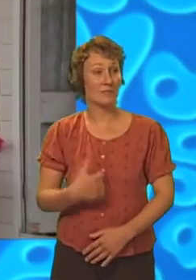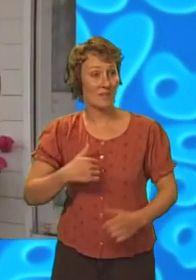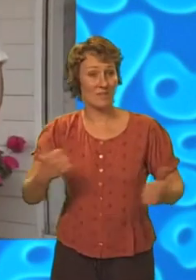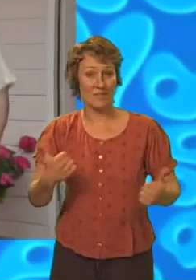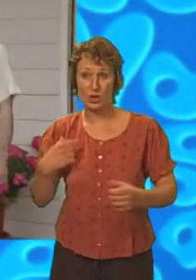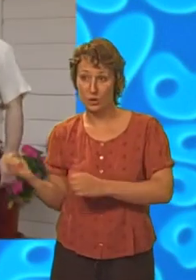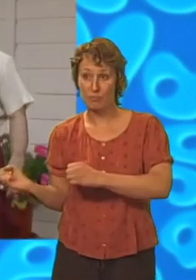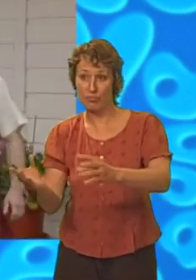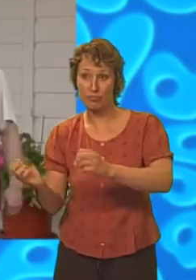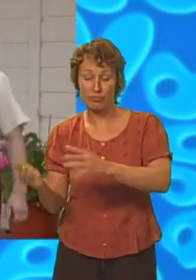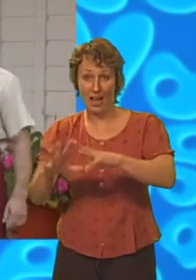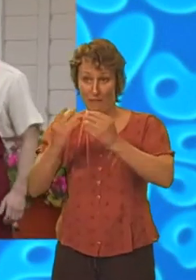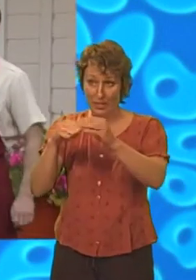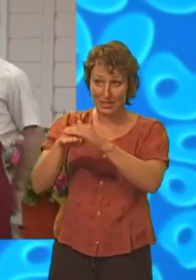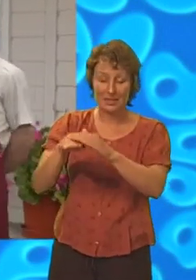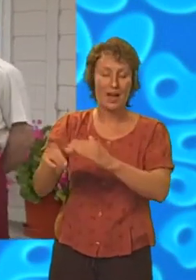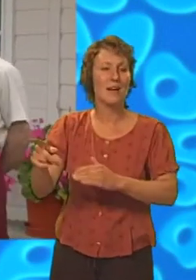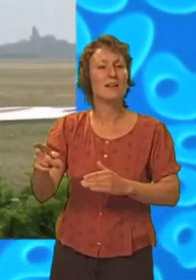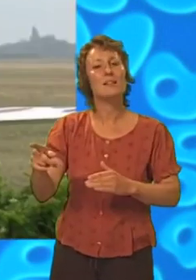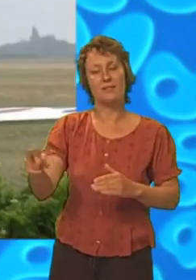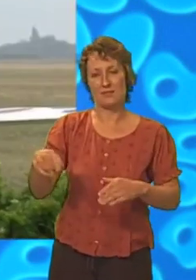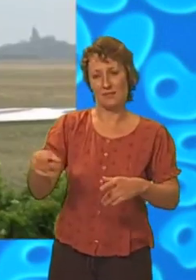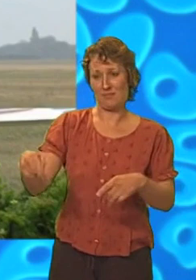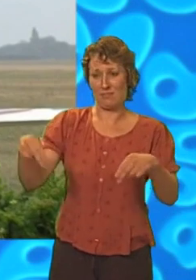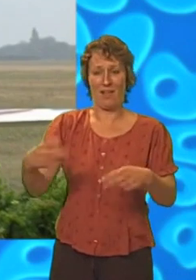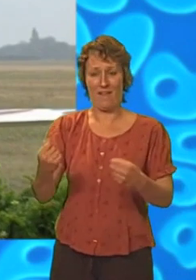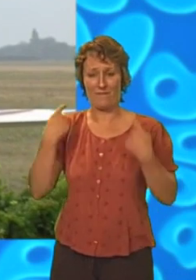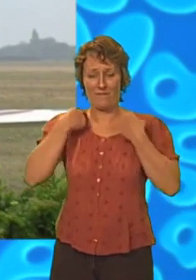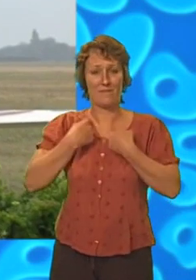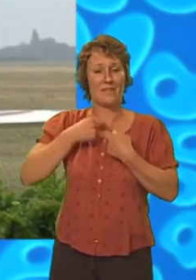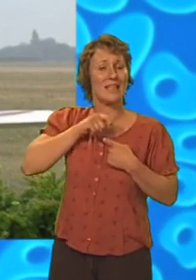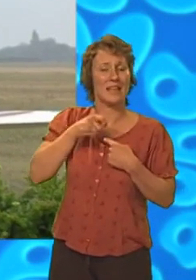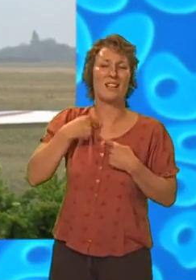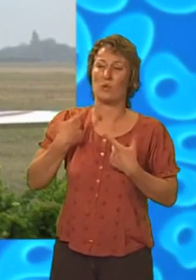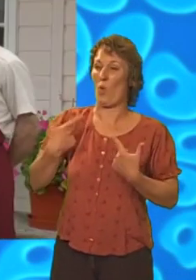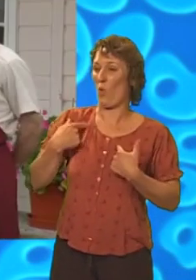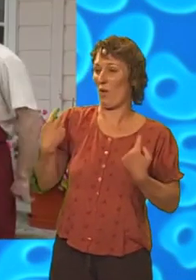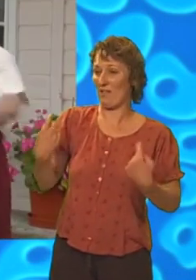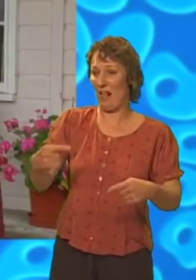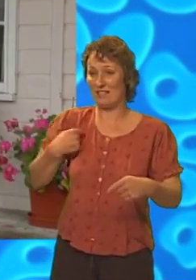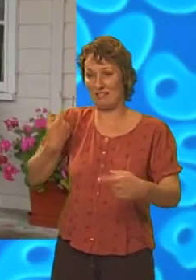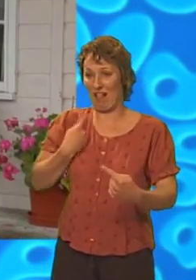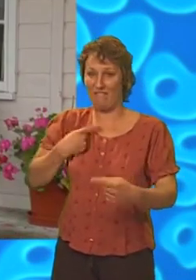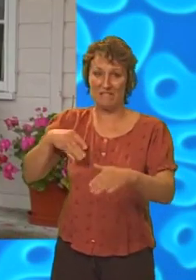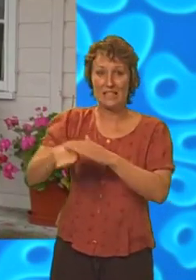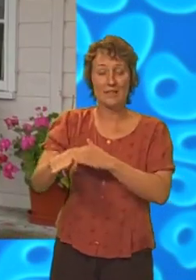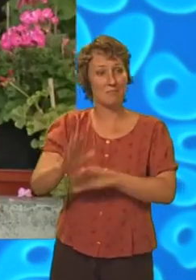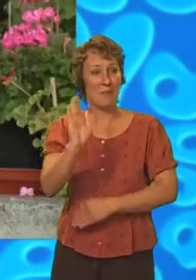and everything's inside. Pippin had the key and we let ourselves in. Oh, thank you very much. Okay, bye now.